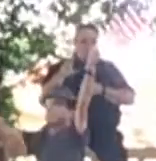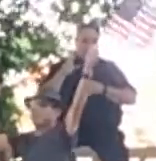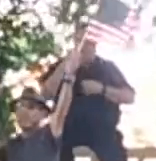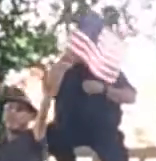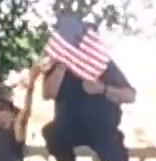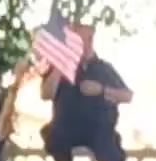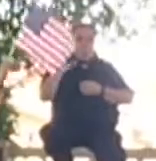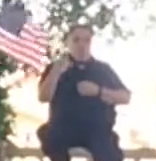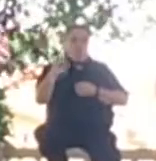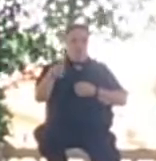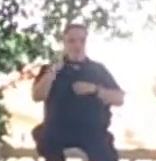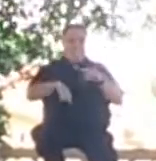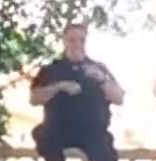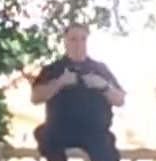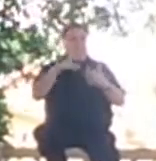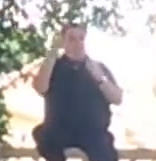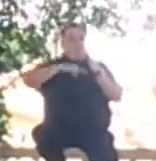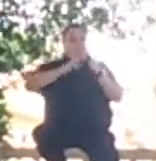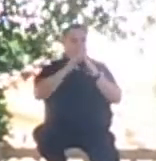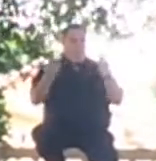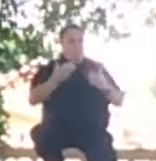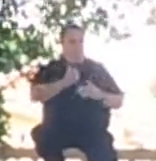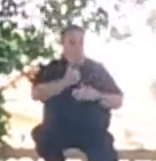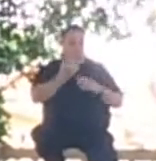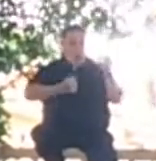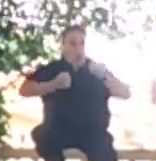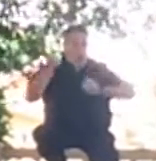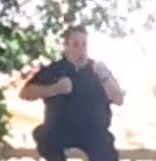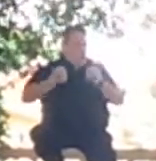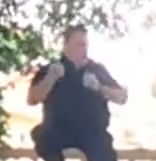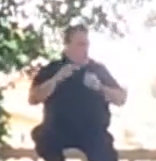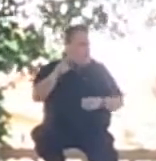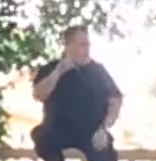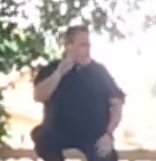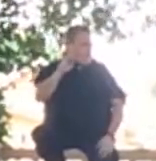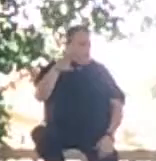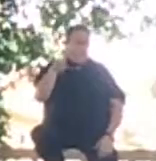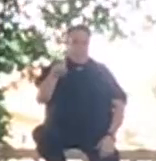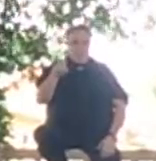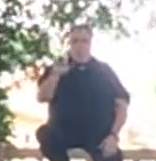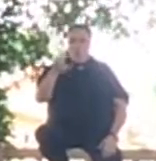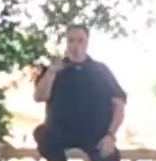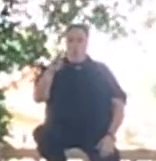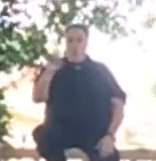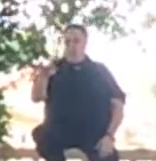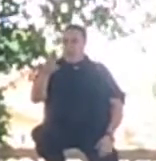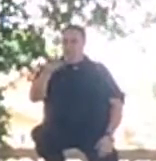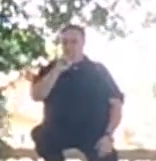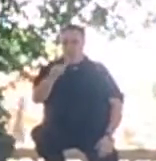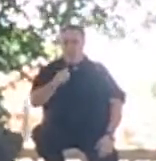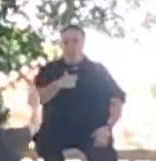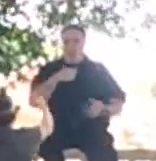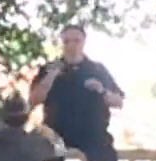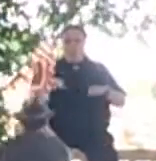cannot. I can read a book in my own car. Clifford Glover cannot.